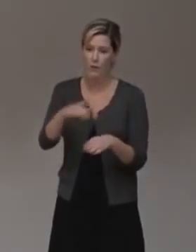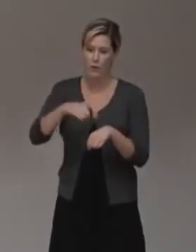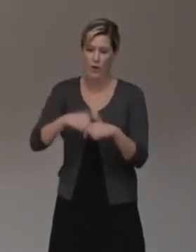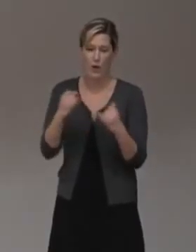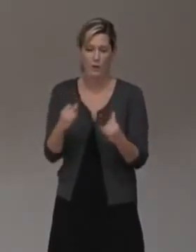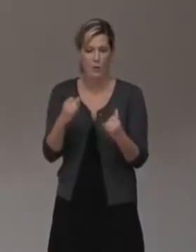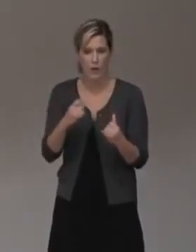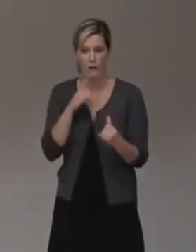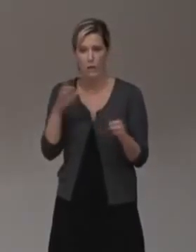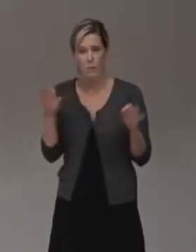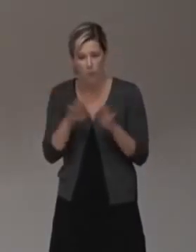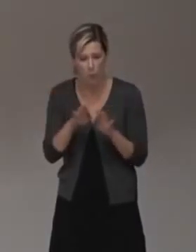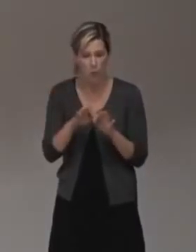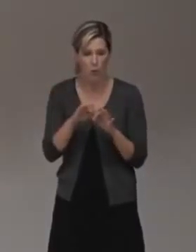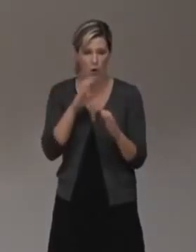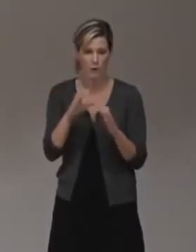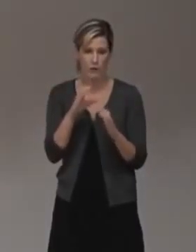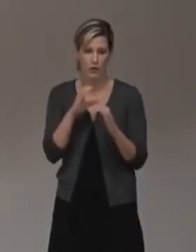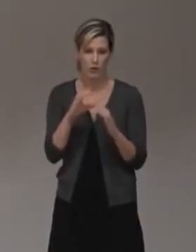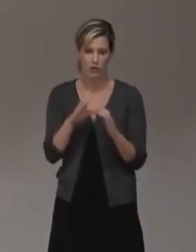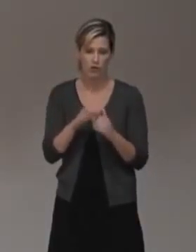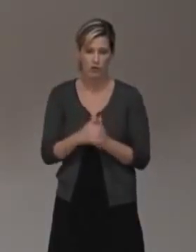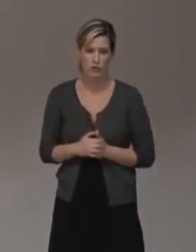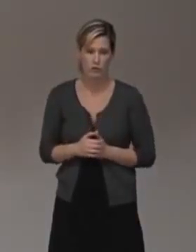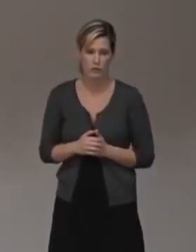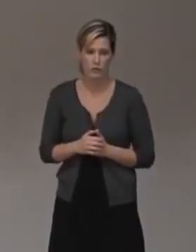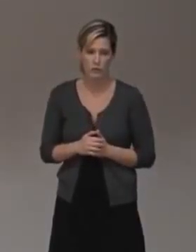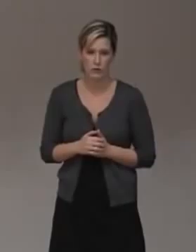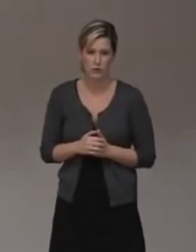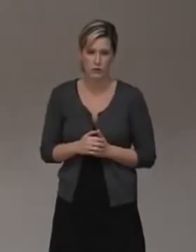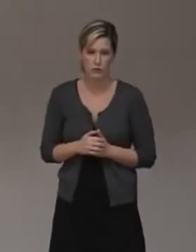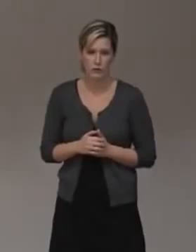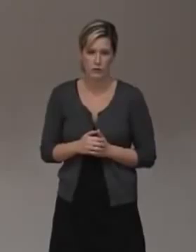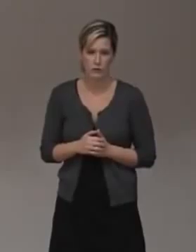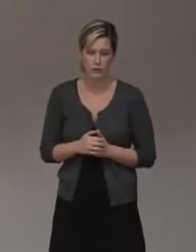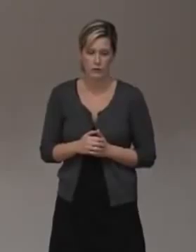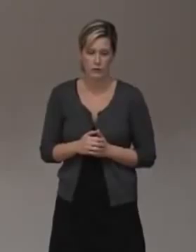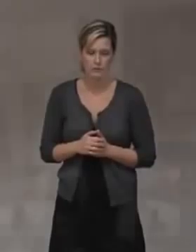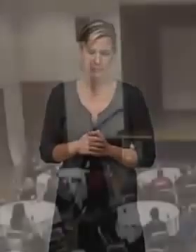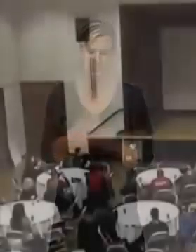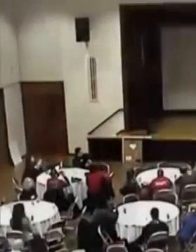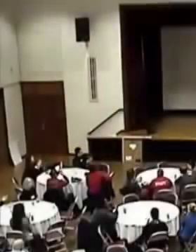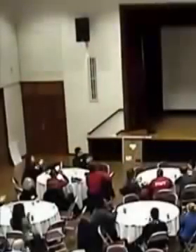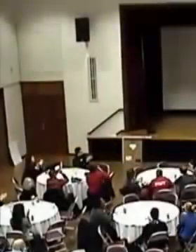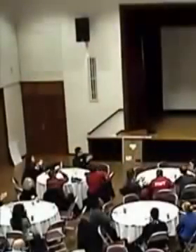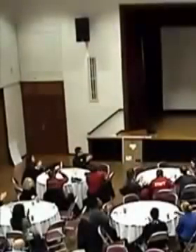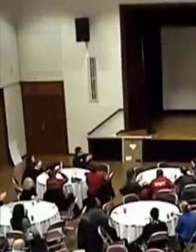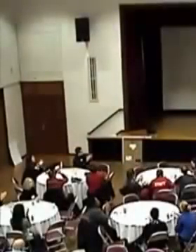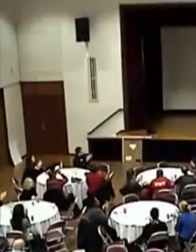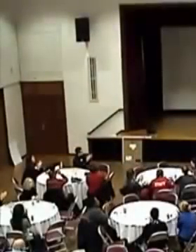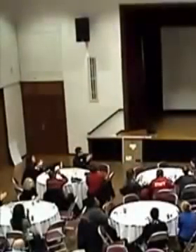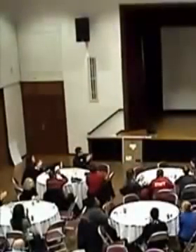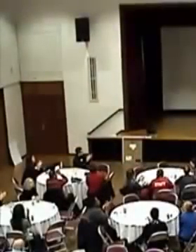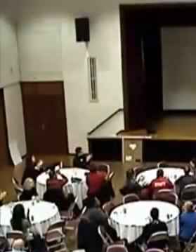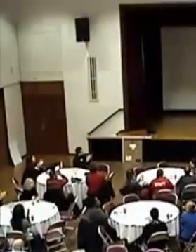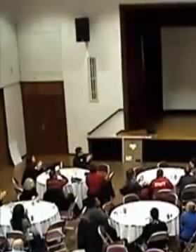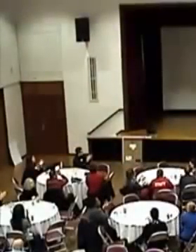important conversation, one that will begin in earnest on into the future. Thank you.